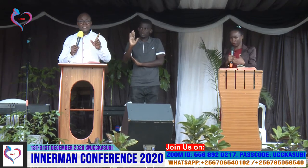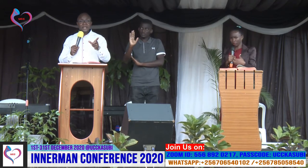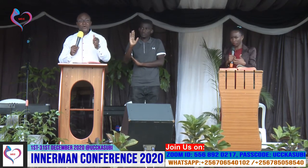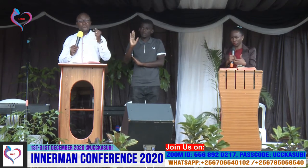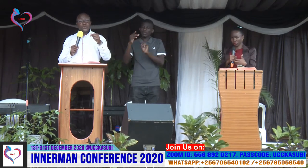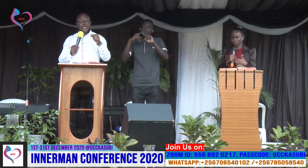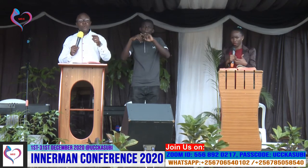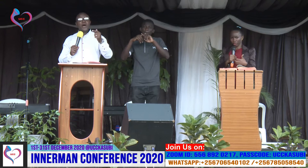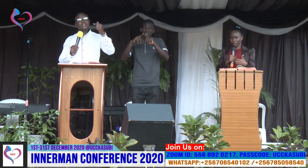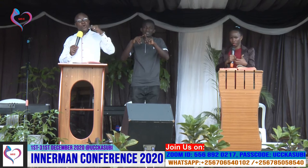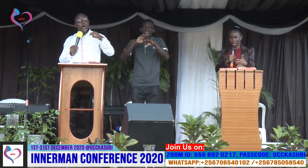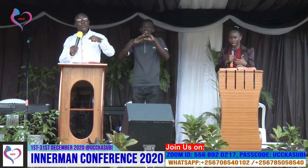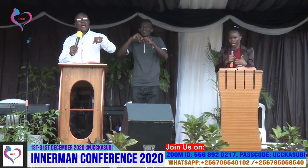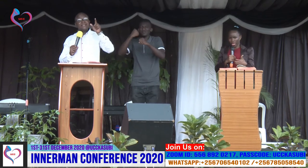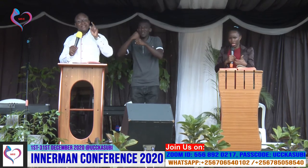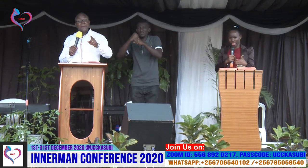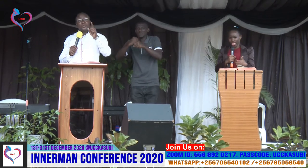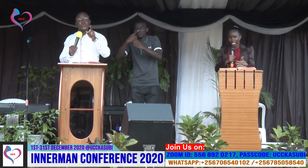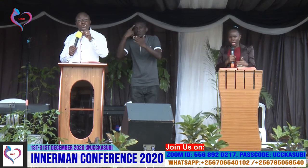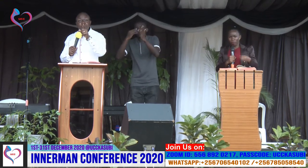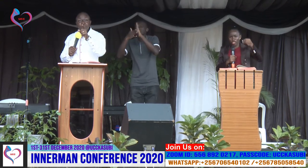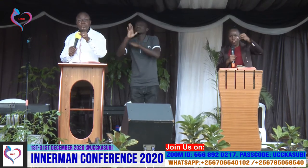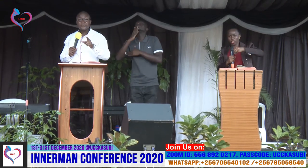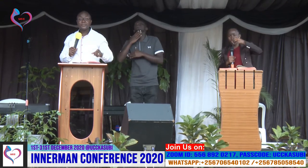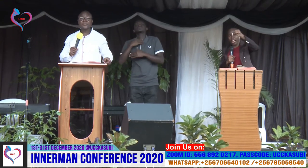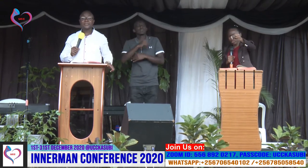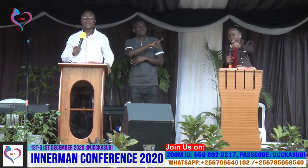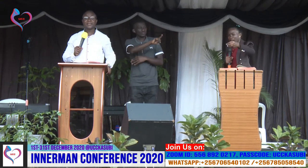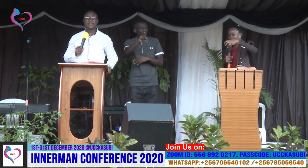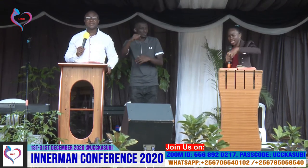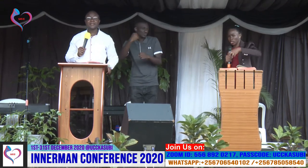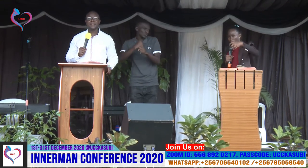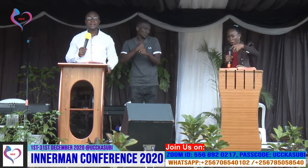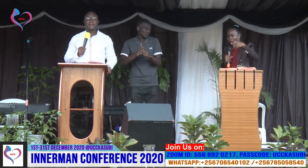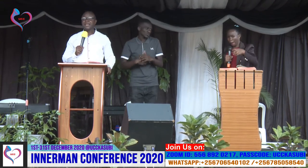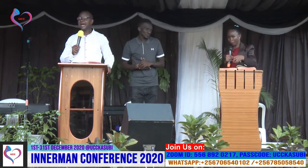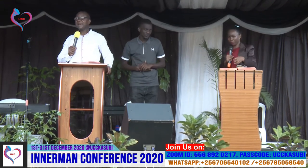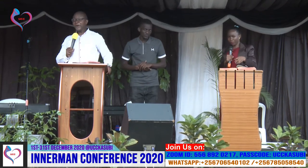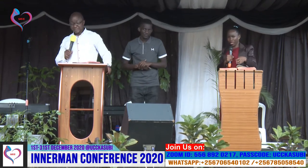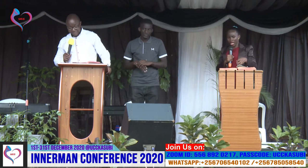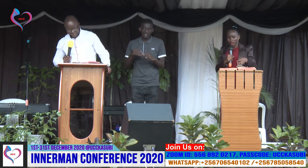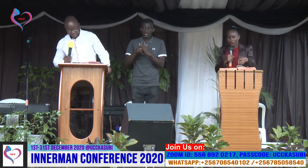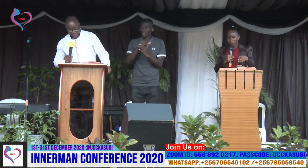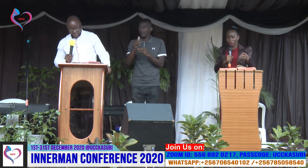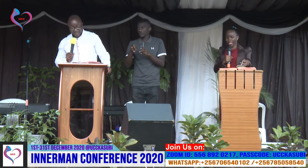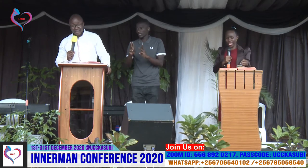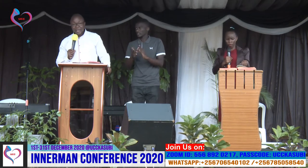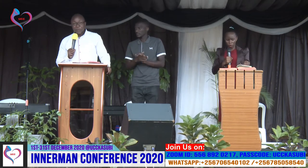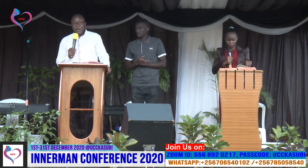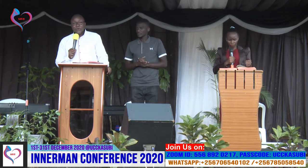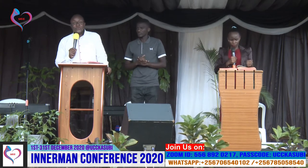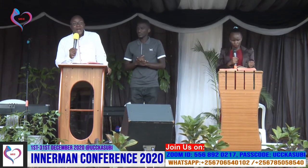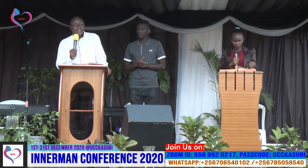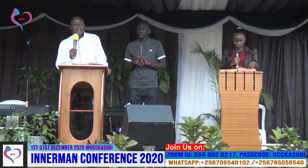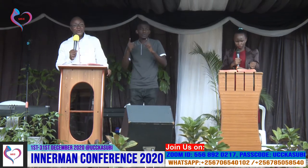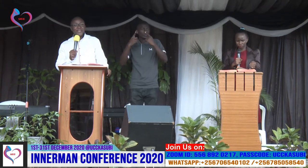Katonda. Instead of doing what God wants them to do. Mu kifo ky'okukola Katonda ky'abeetazze okukola. In other words, mu ngeri emu,